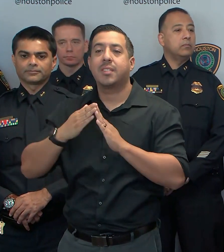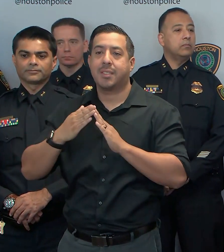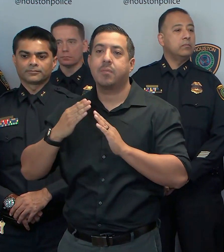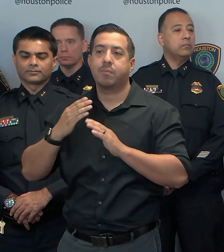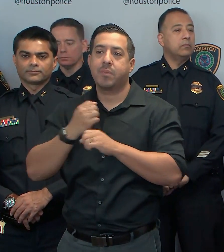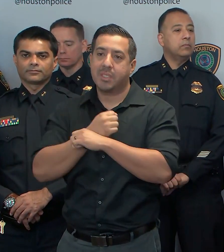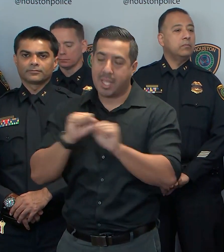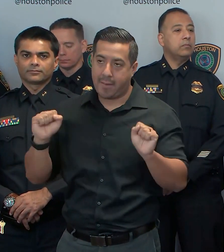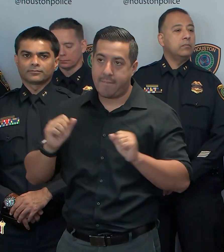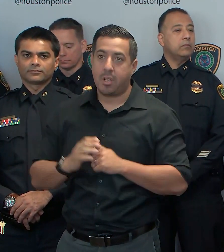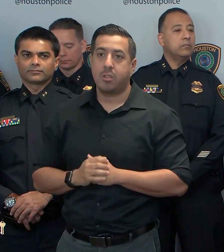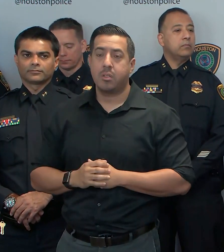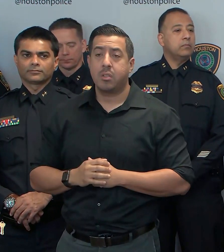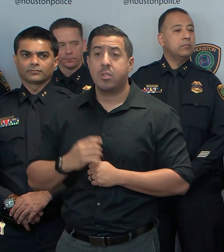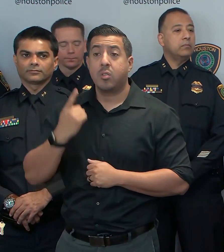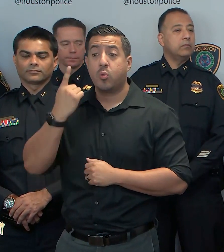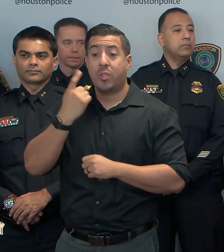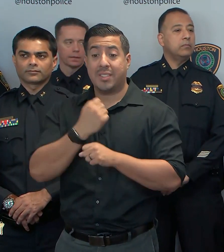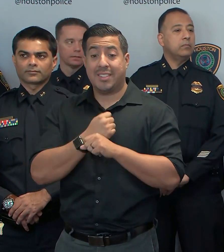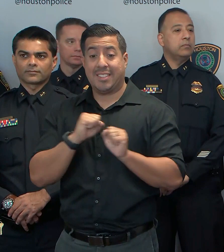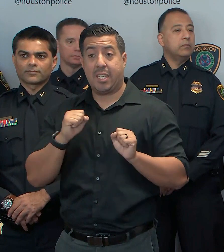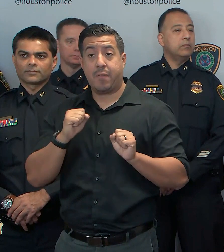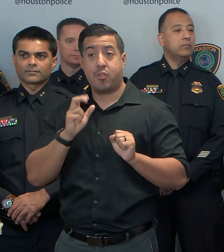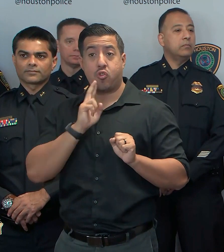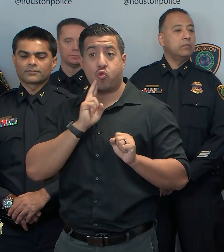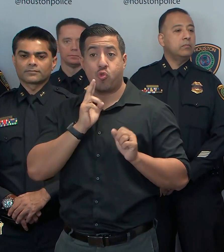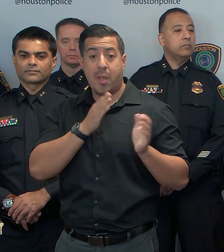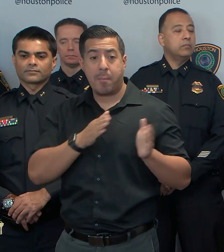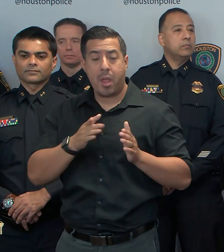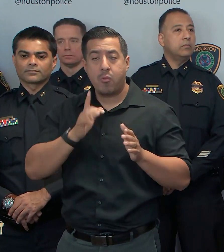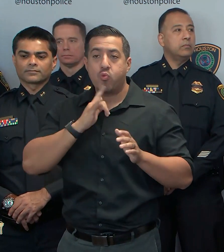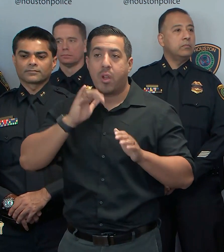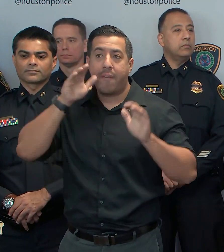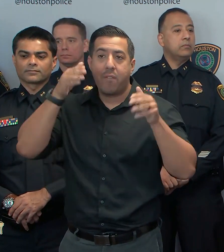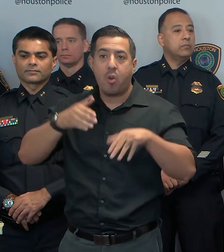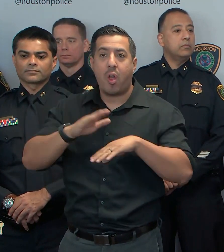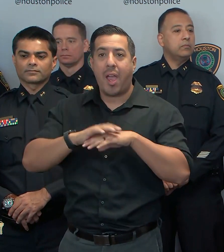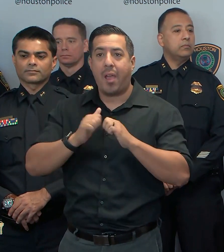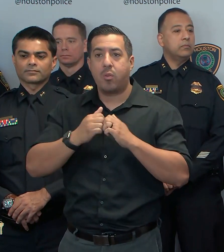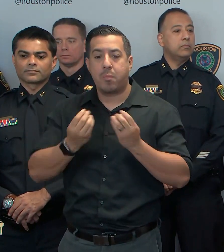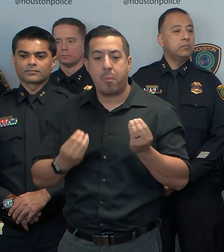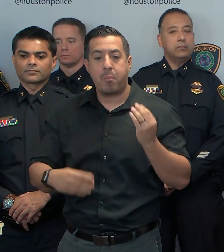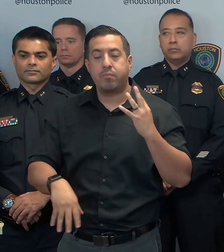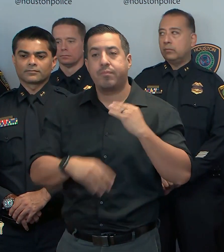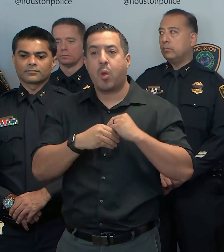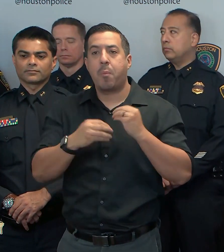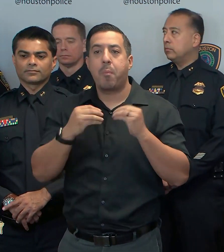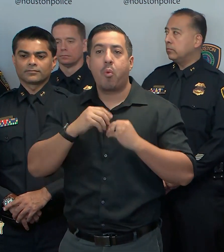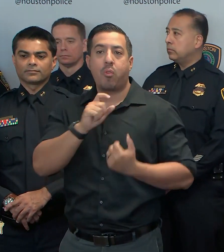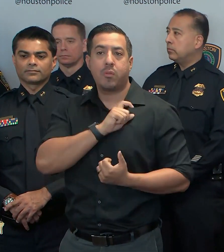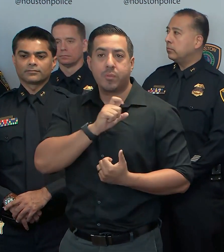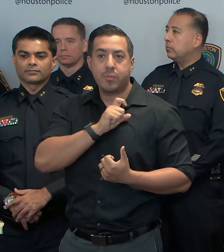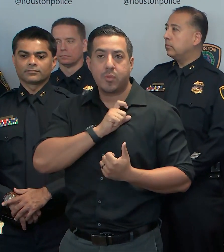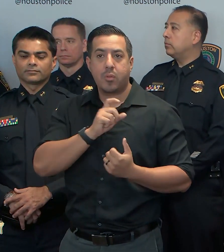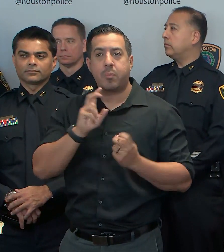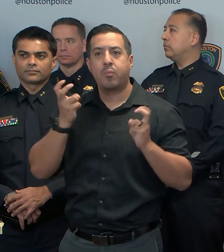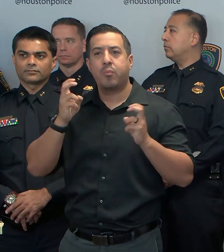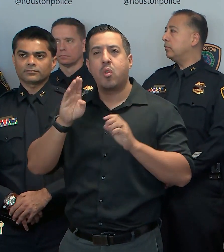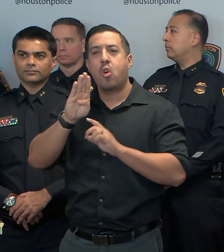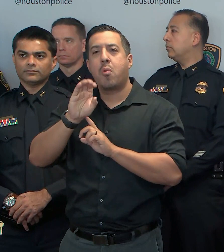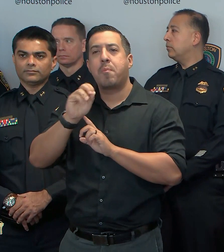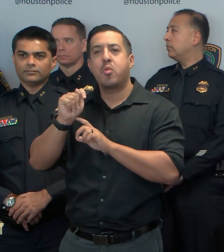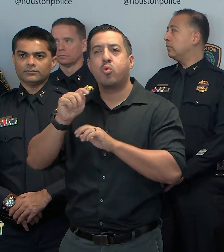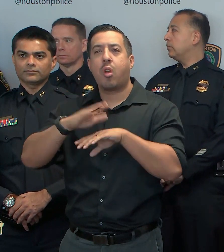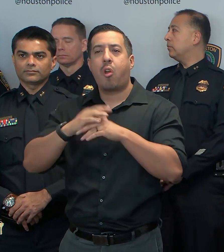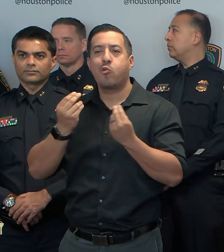safe. In fact, One Safe Houston plan focuses on beefing up law enforcement with more boots on the ground,